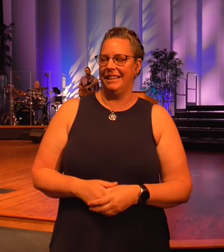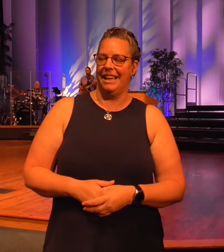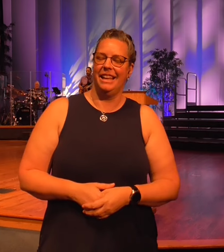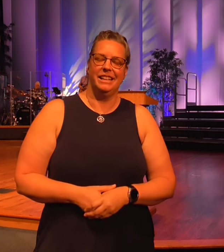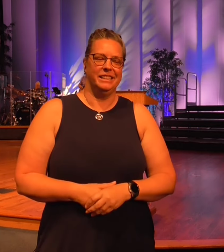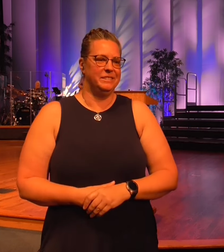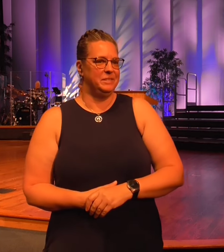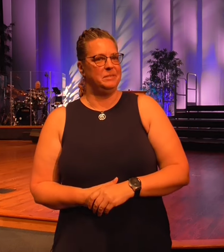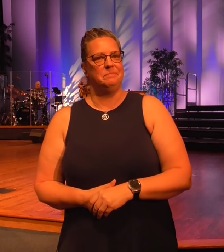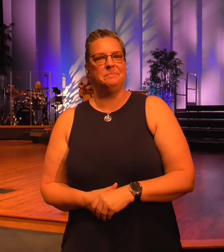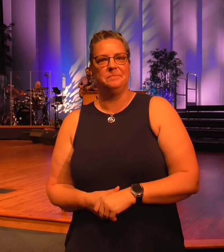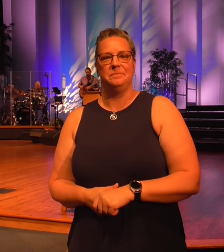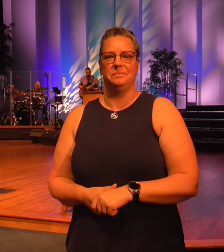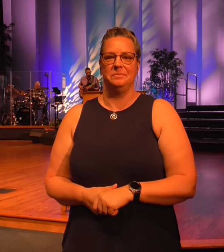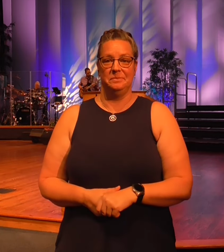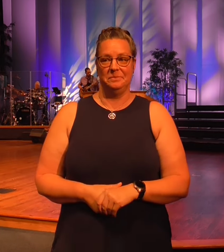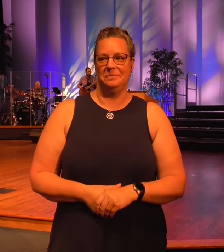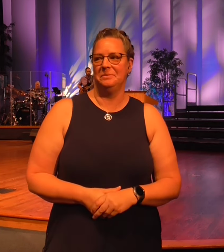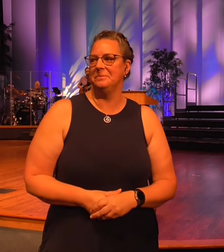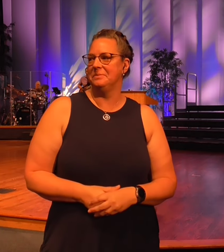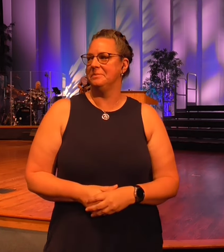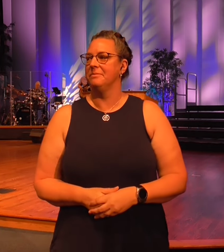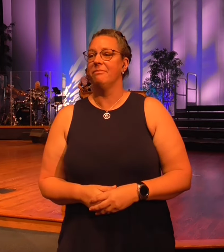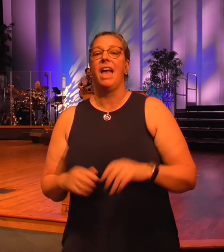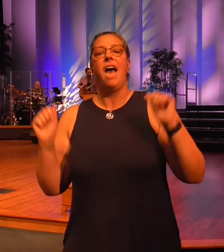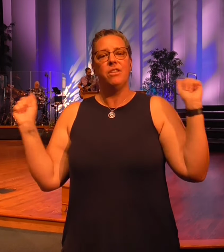yeah, yeah. Woo!